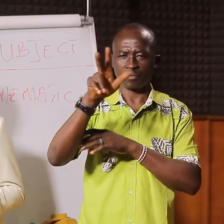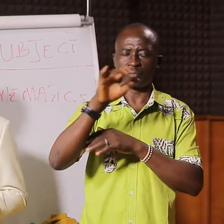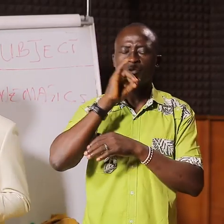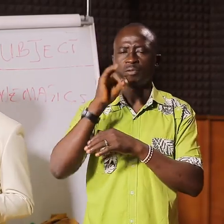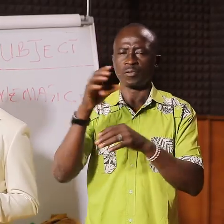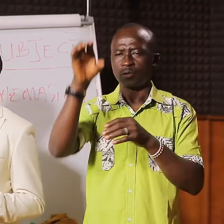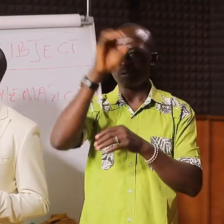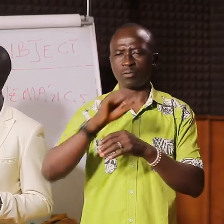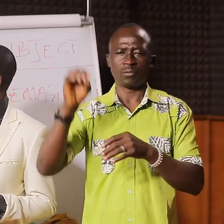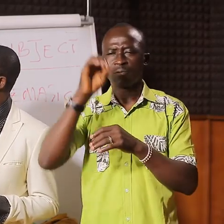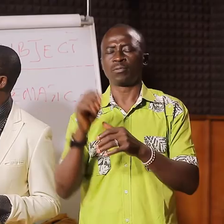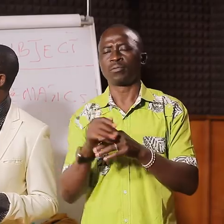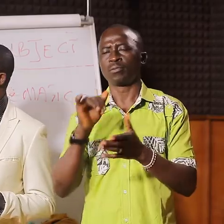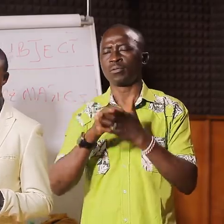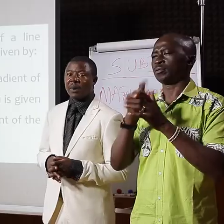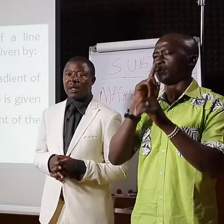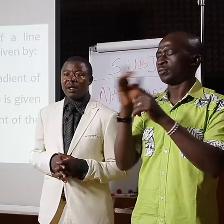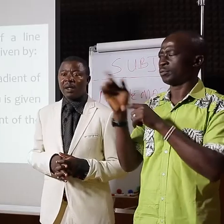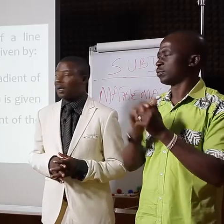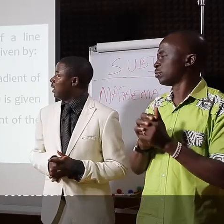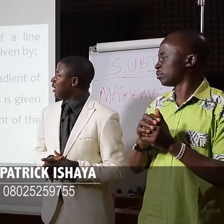is 0. That's our gradient.